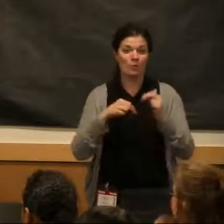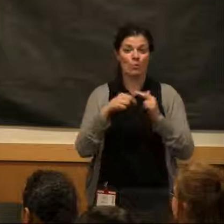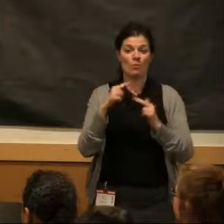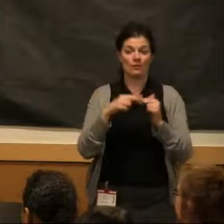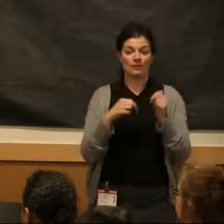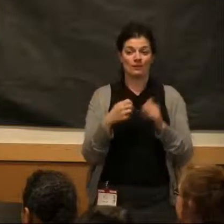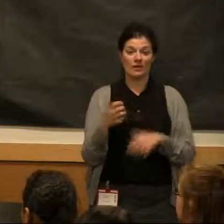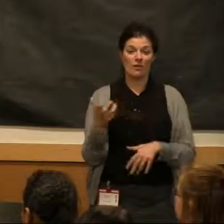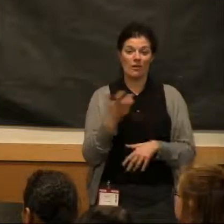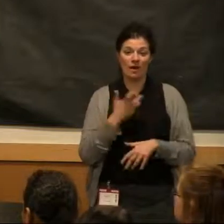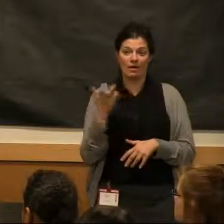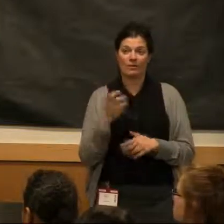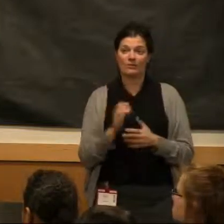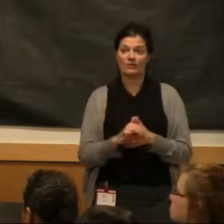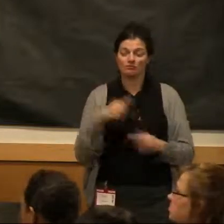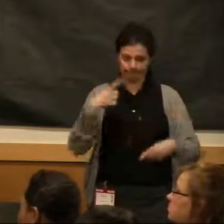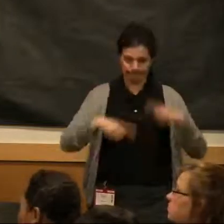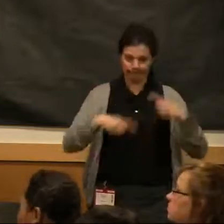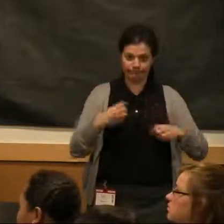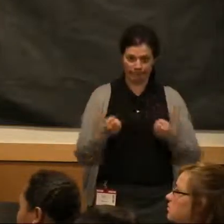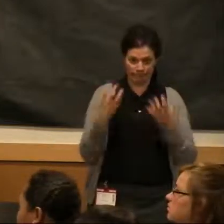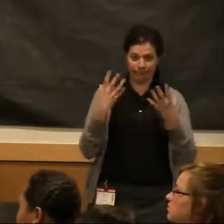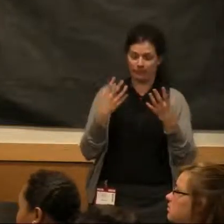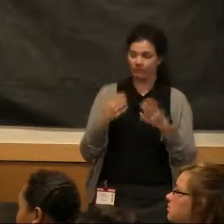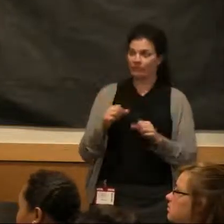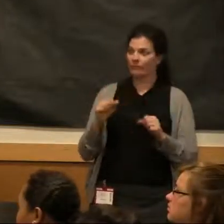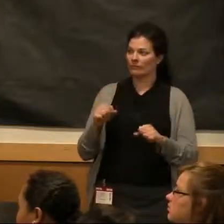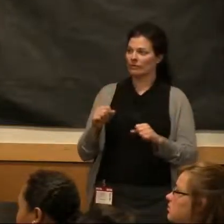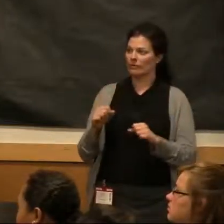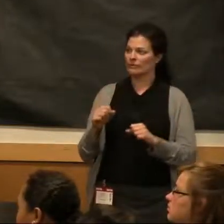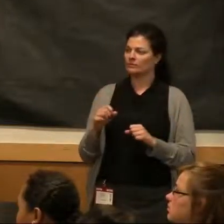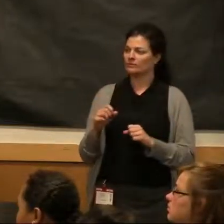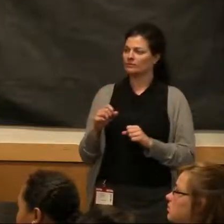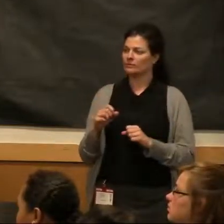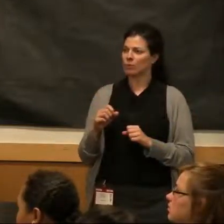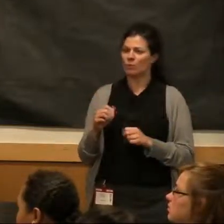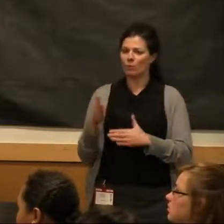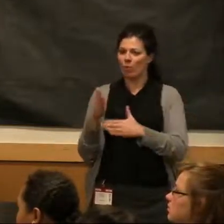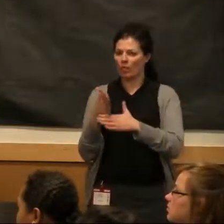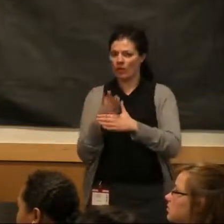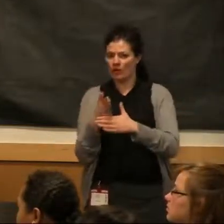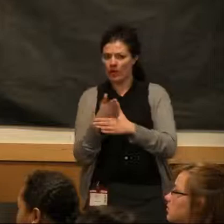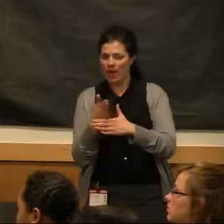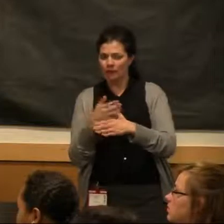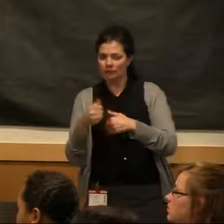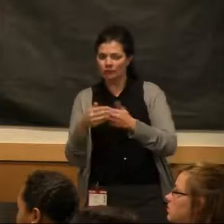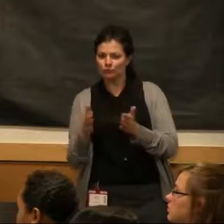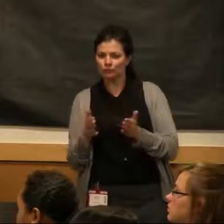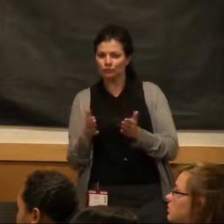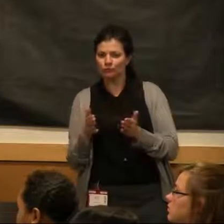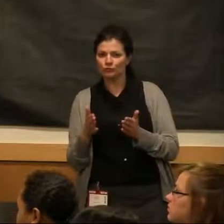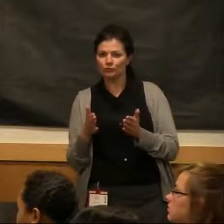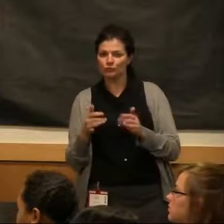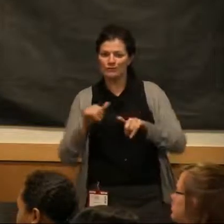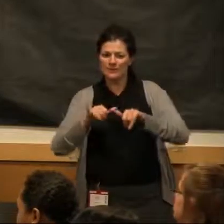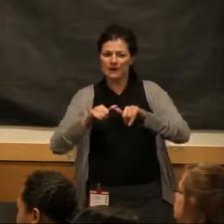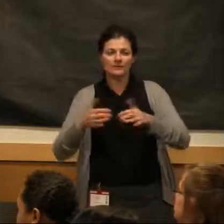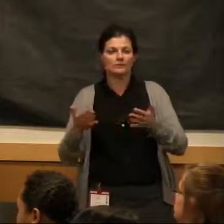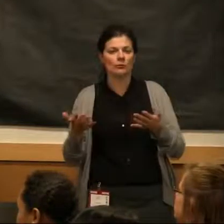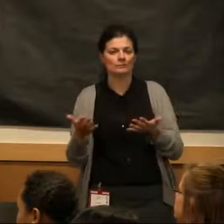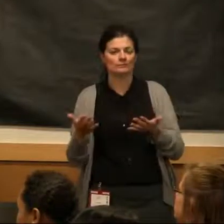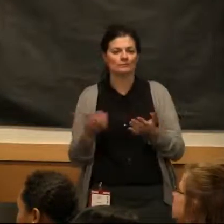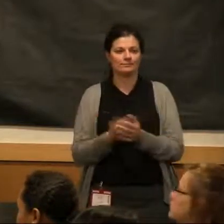a lot at different campuses. And can you give like what average room size? I mean, are